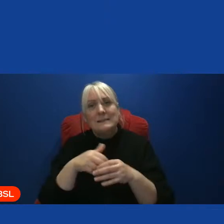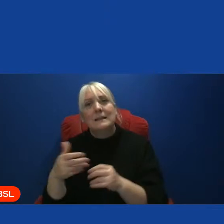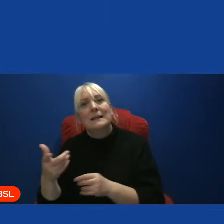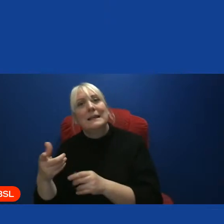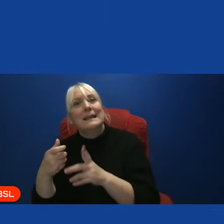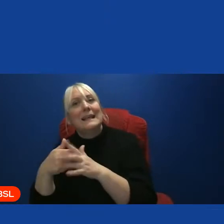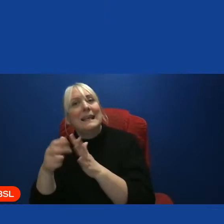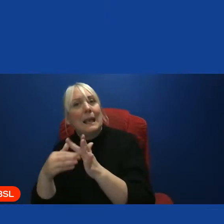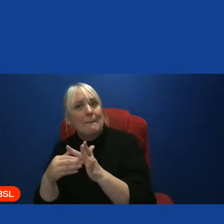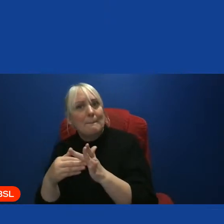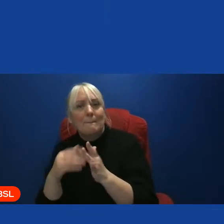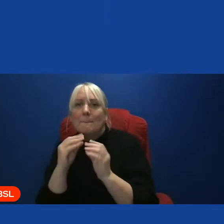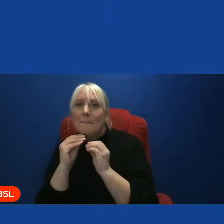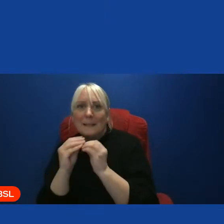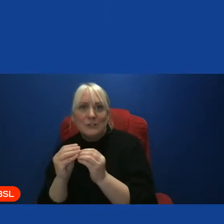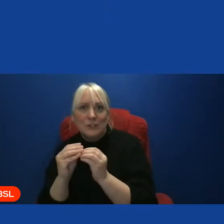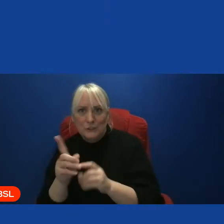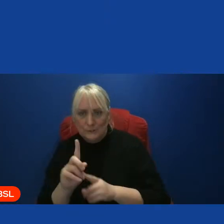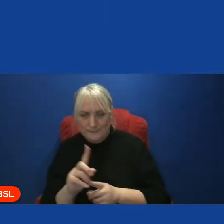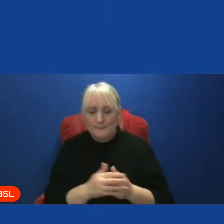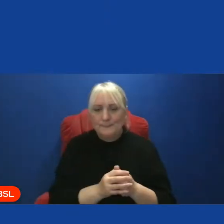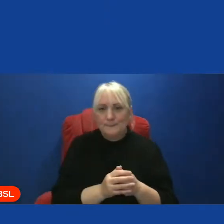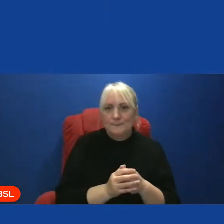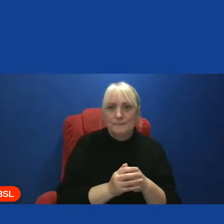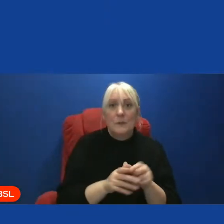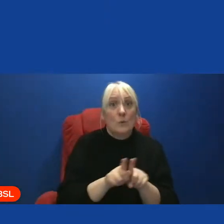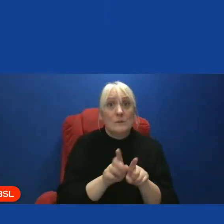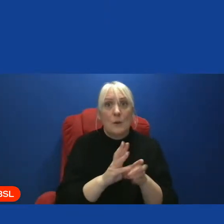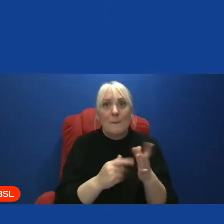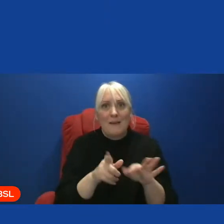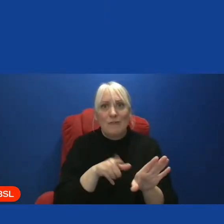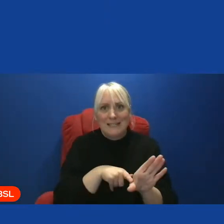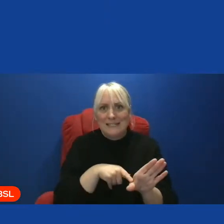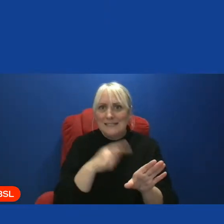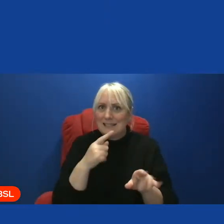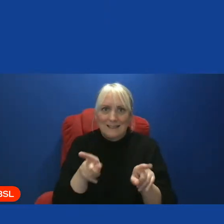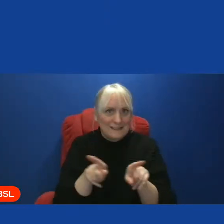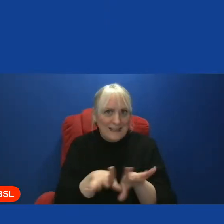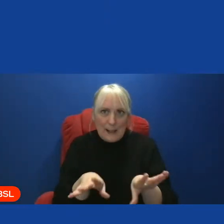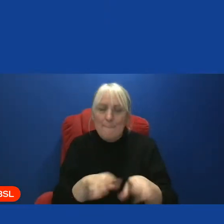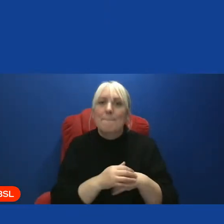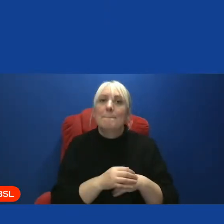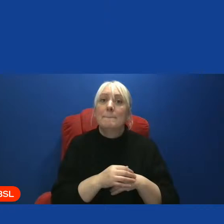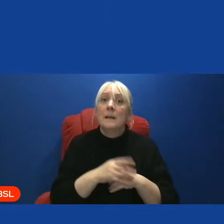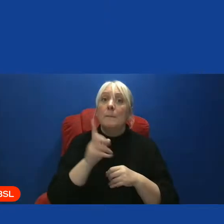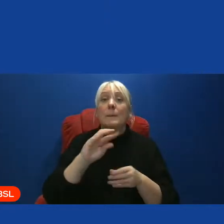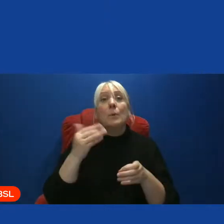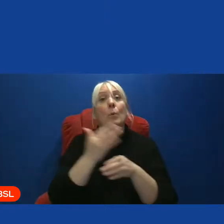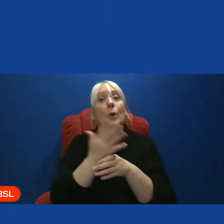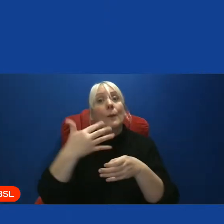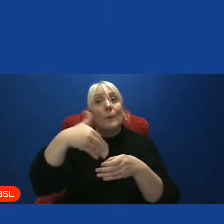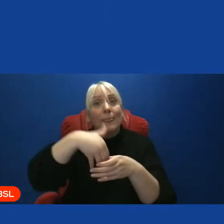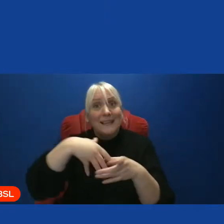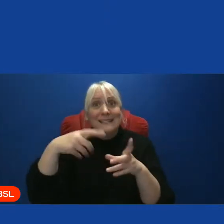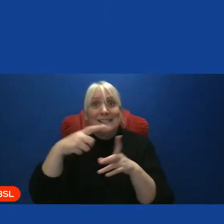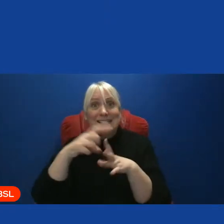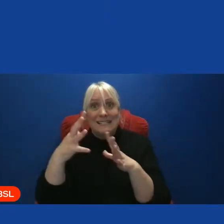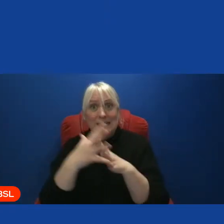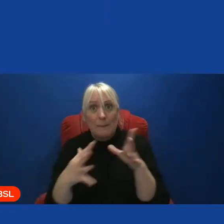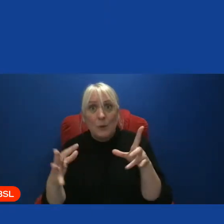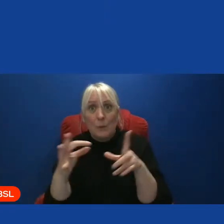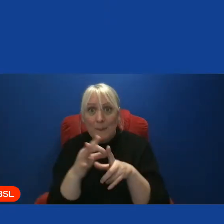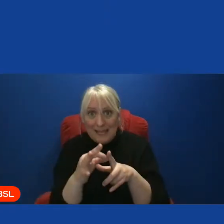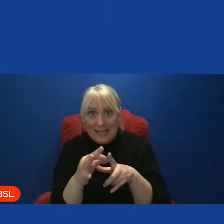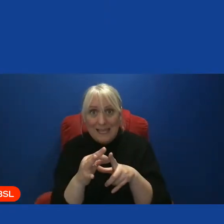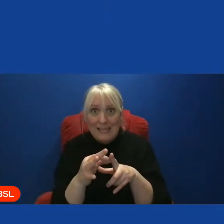back on. And Mary as well, that for those that work in DWP, for